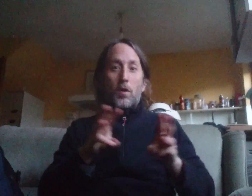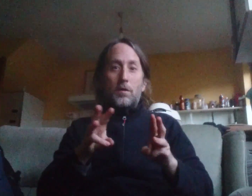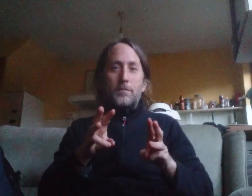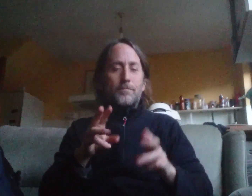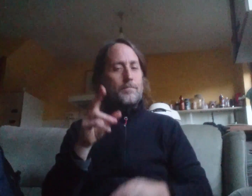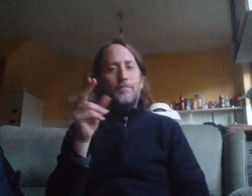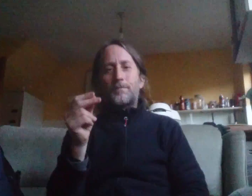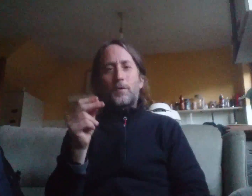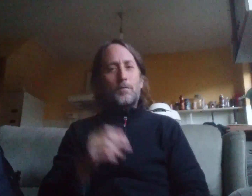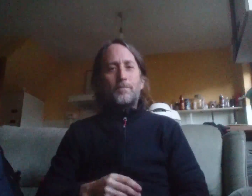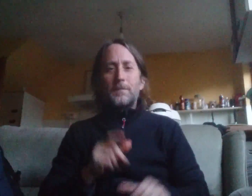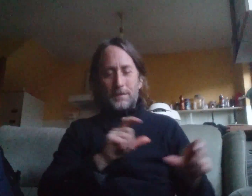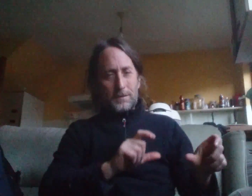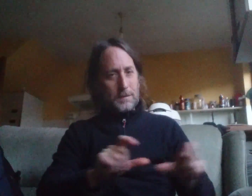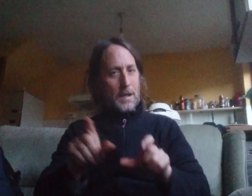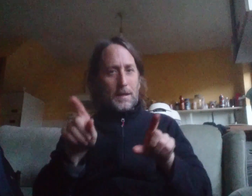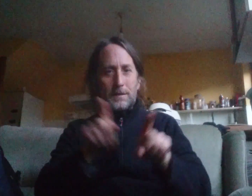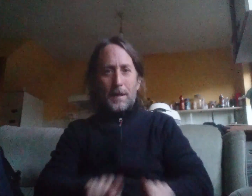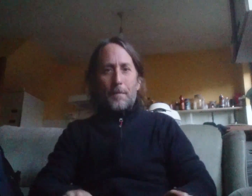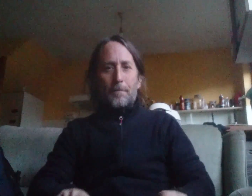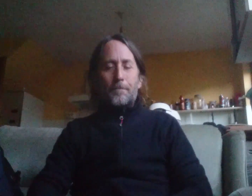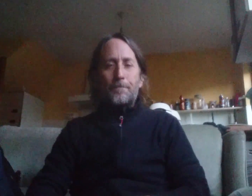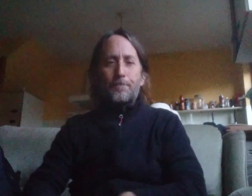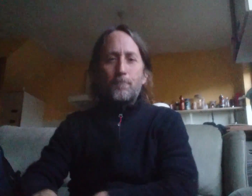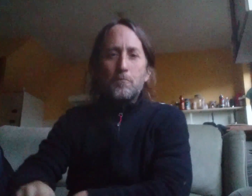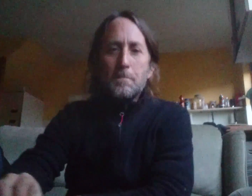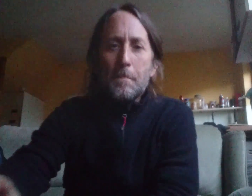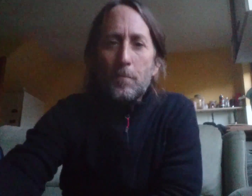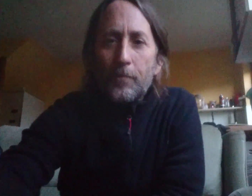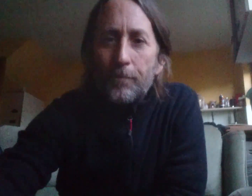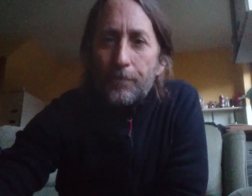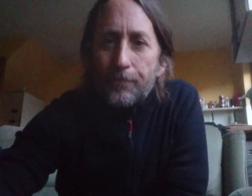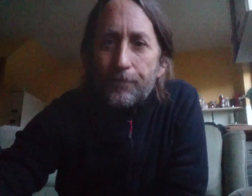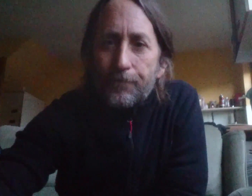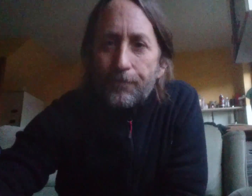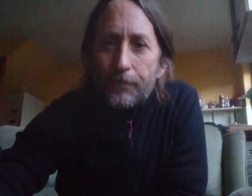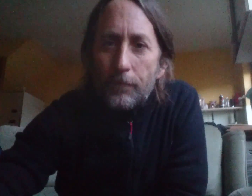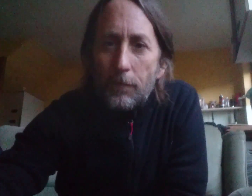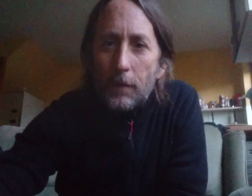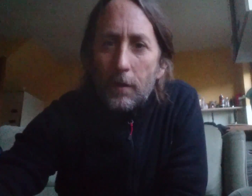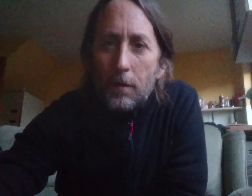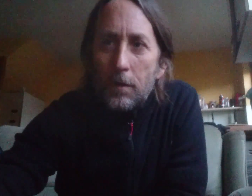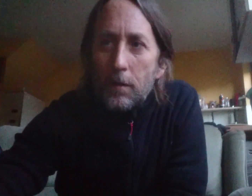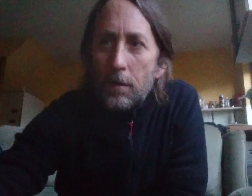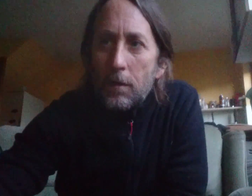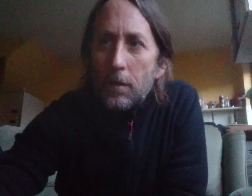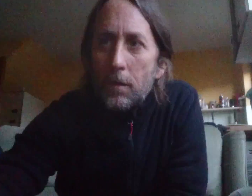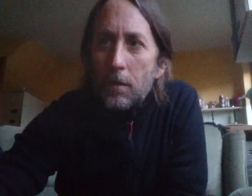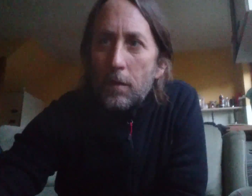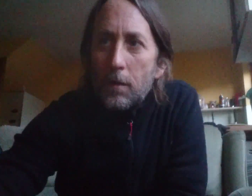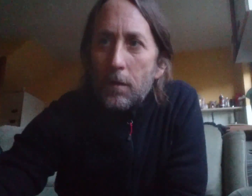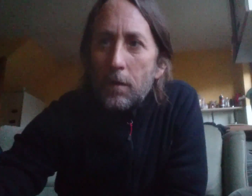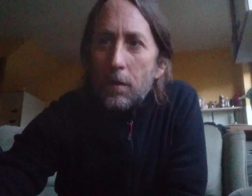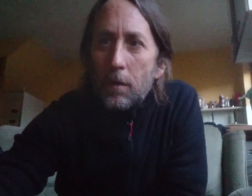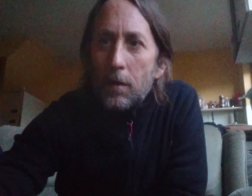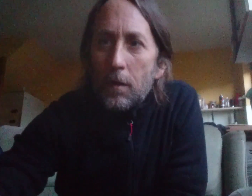Paragraph 12. From the primeval hunt to the royal feast, a long tradition of masculine performance surrounded the